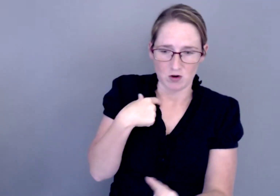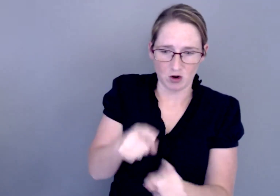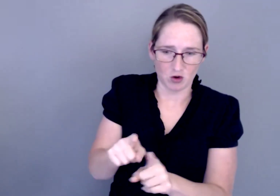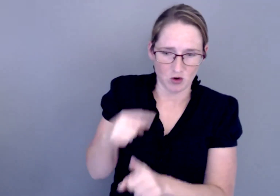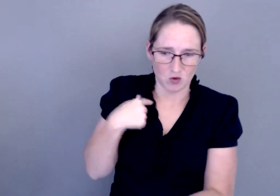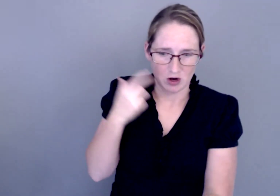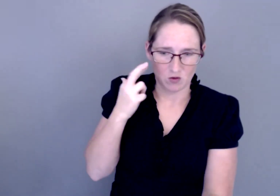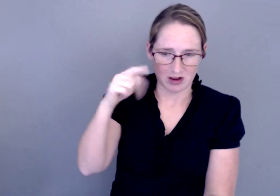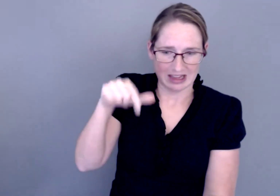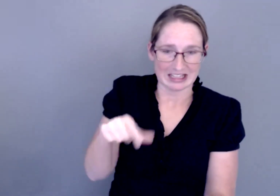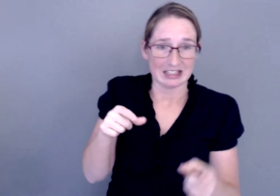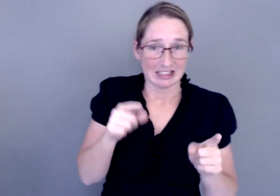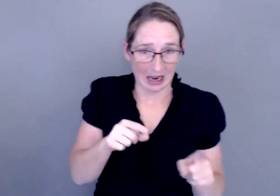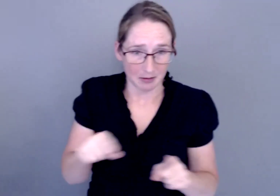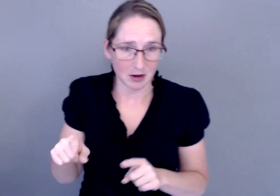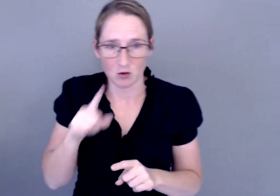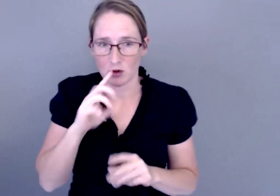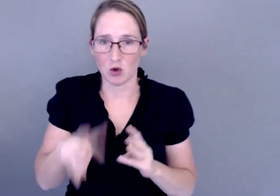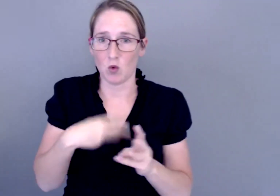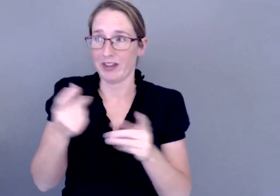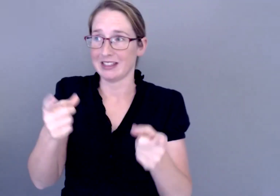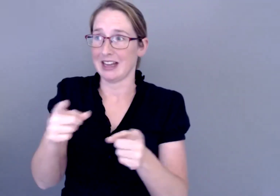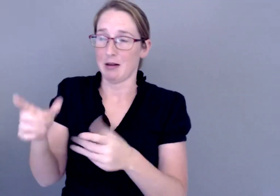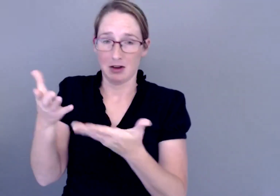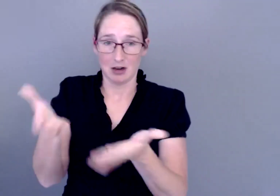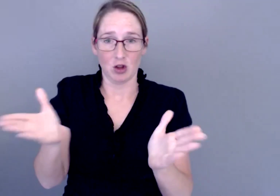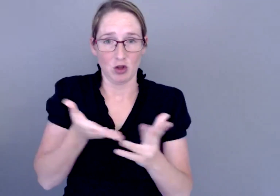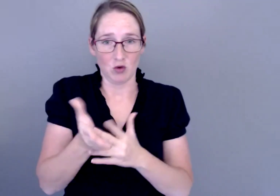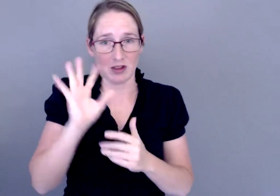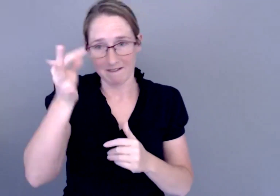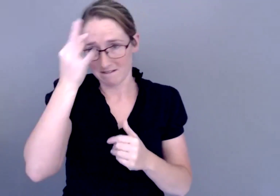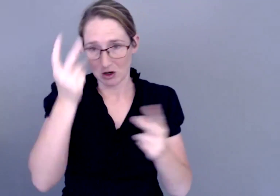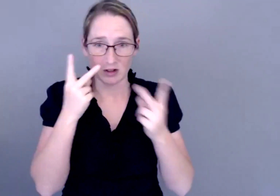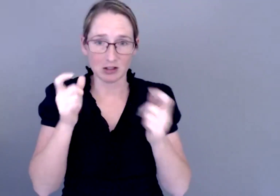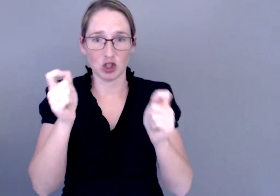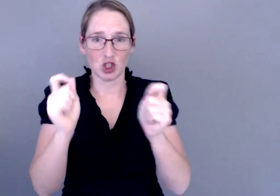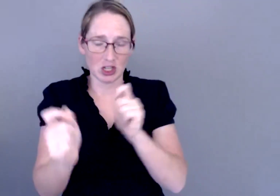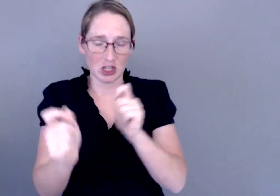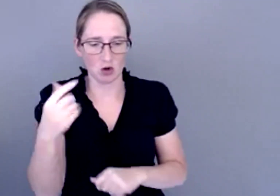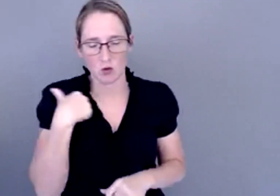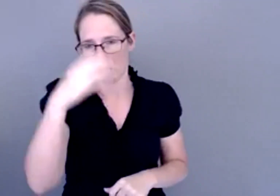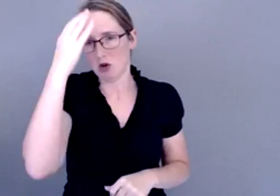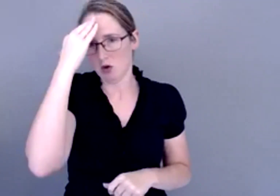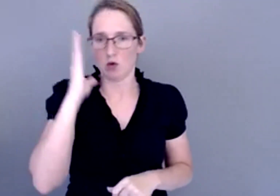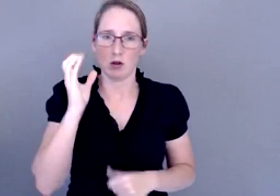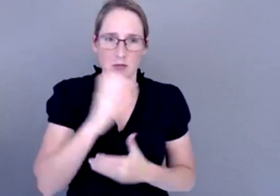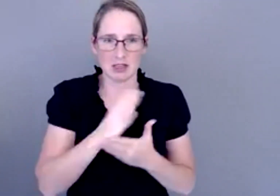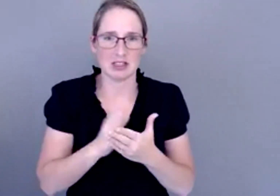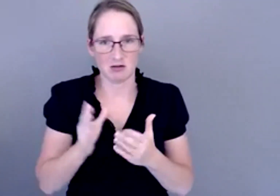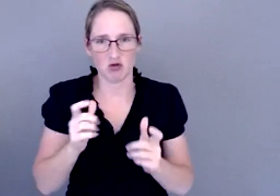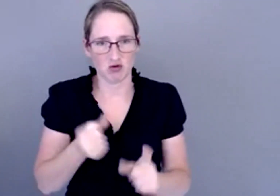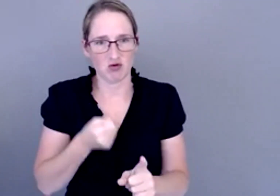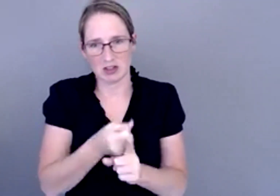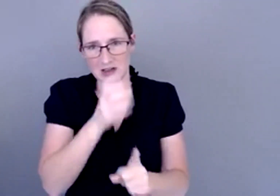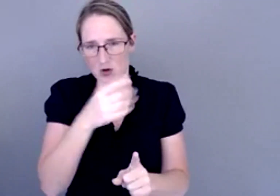that as this is happening, the world around us, especially through the federal lens, is evolving and changing. And so we know that there's going to be some direct impacts and we have to